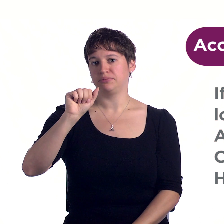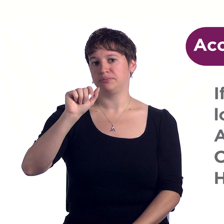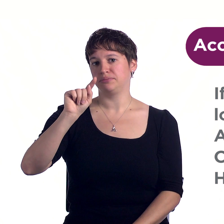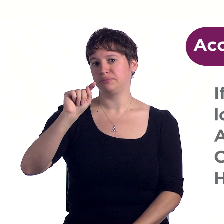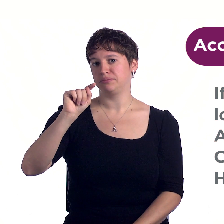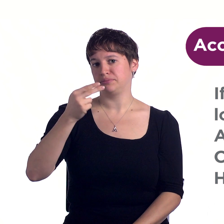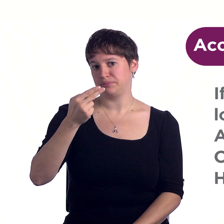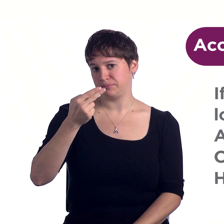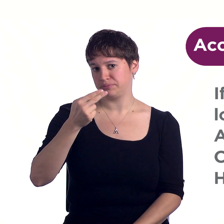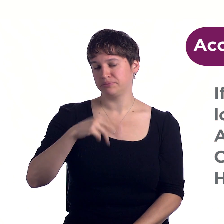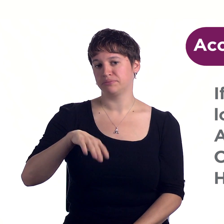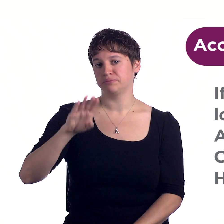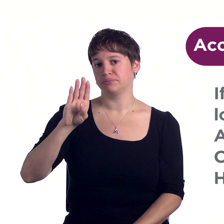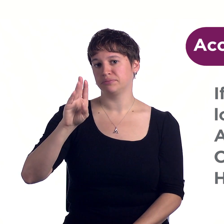at